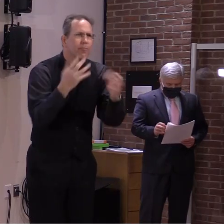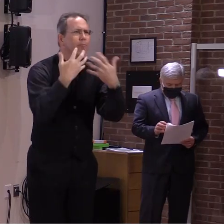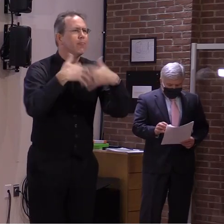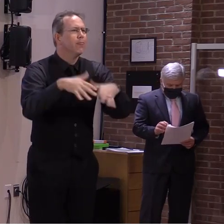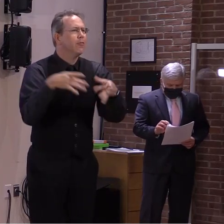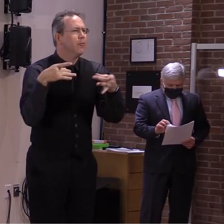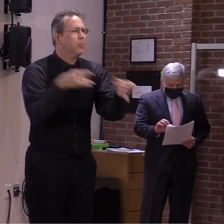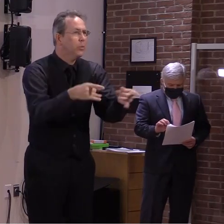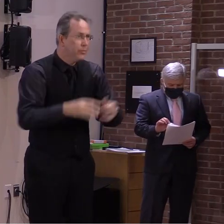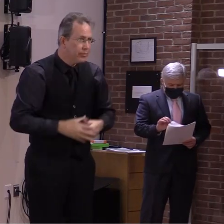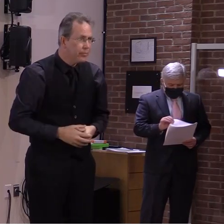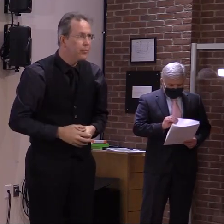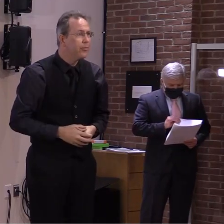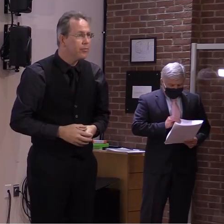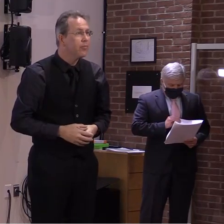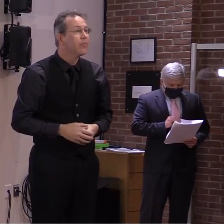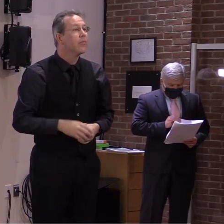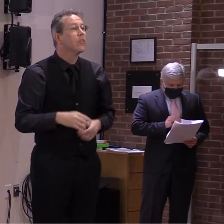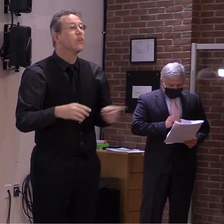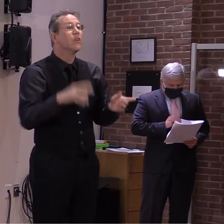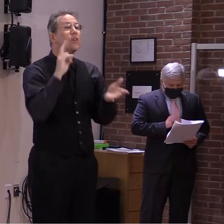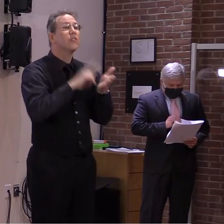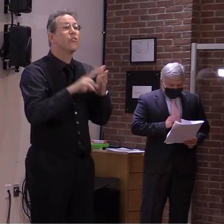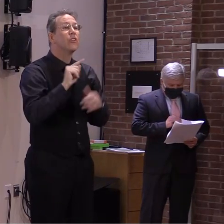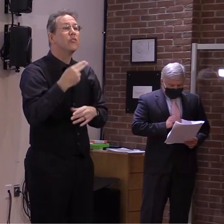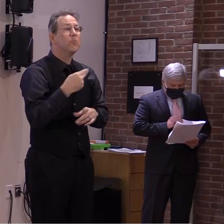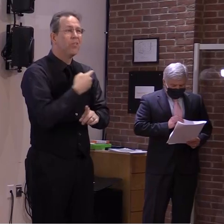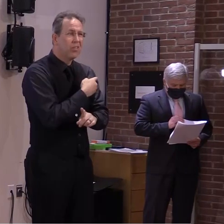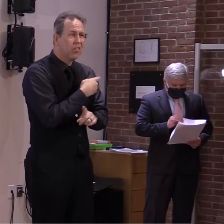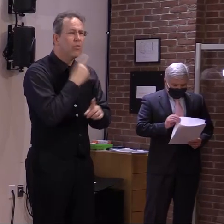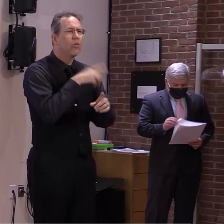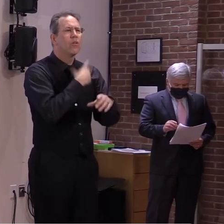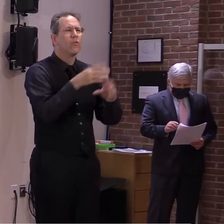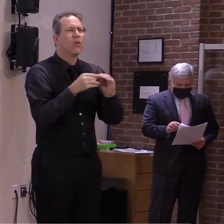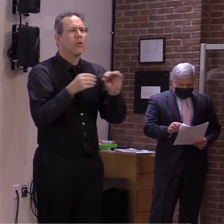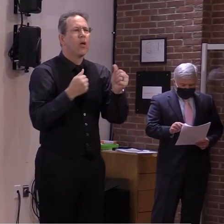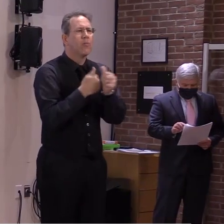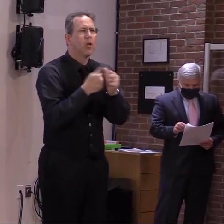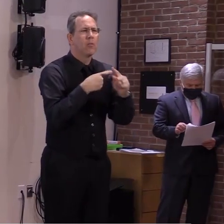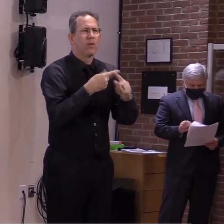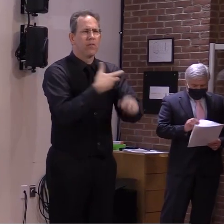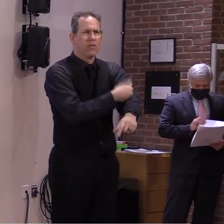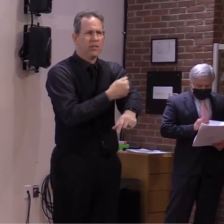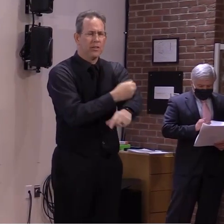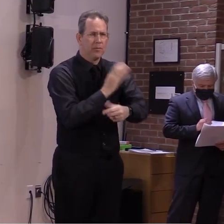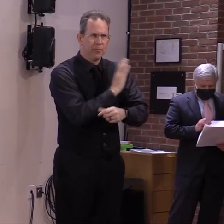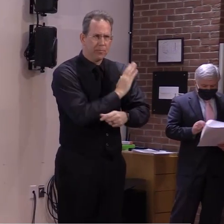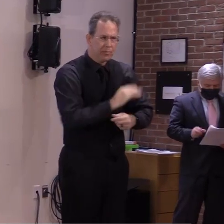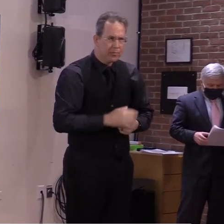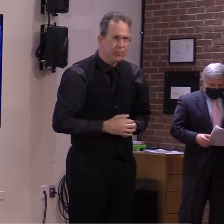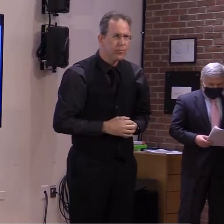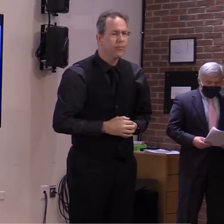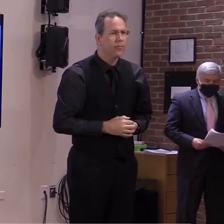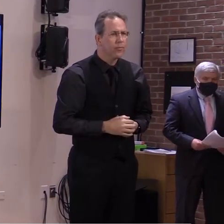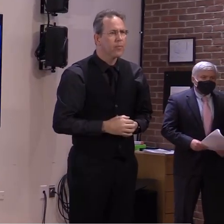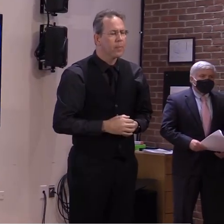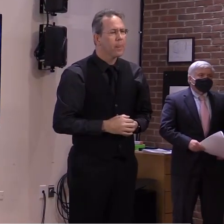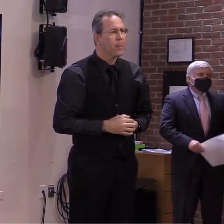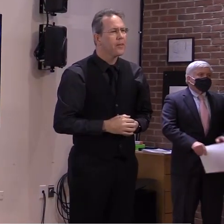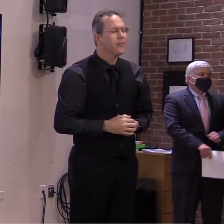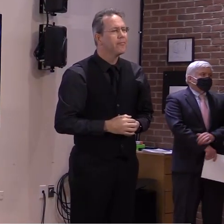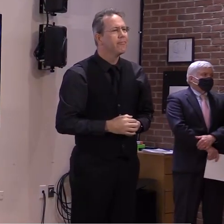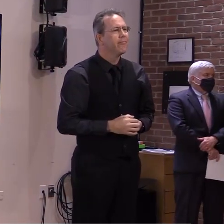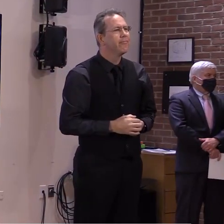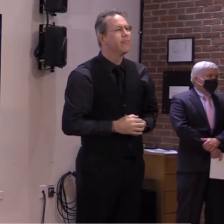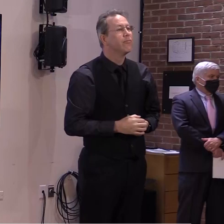Secretary Smith will provide more information on the vaccination program in his update. We made progress this week on drafting an update